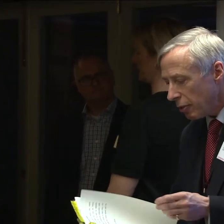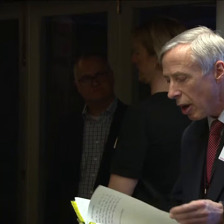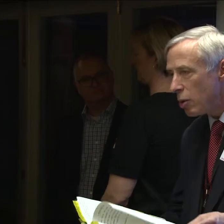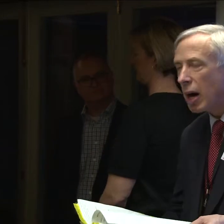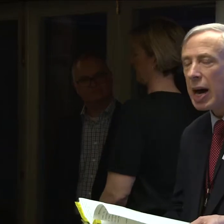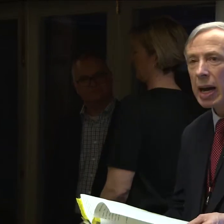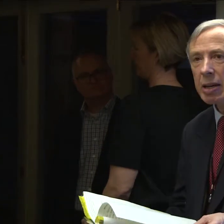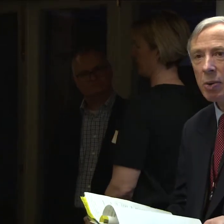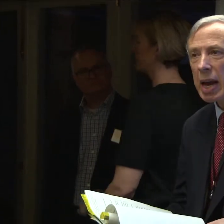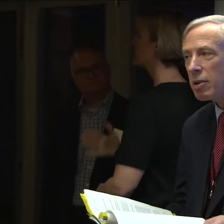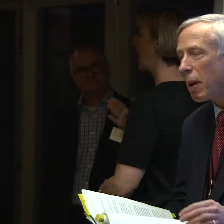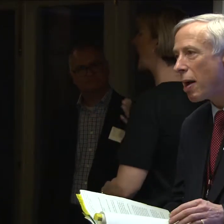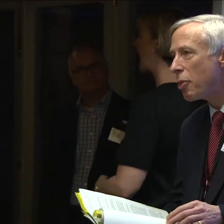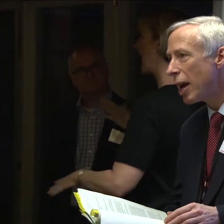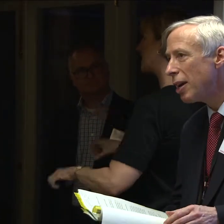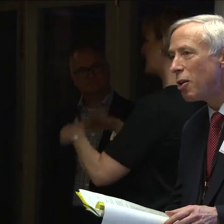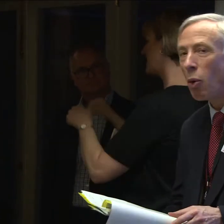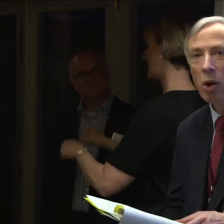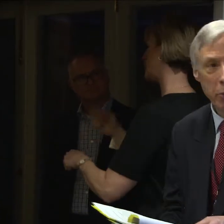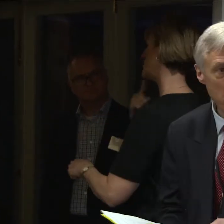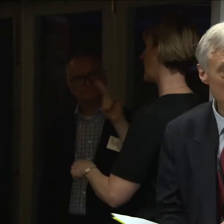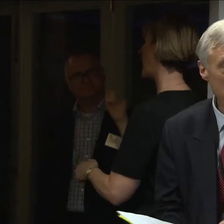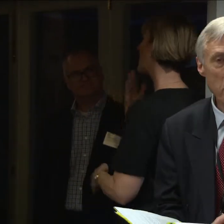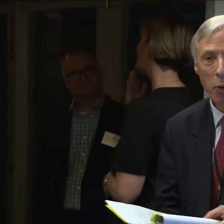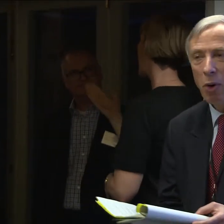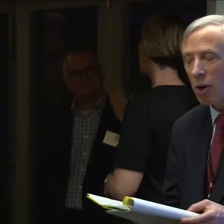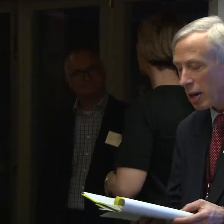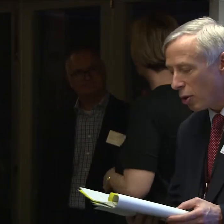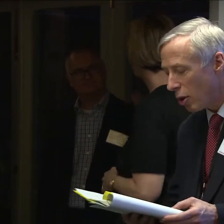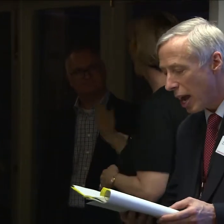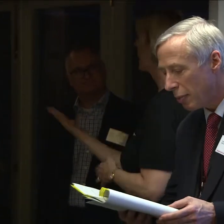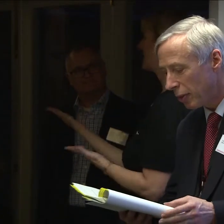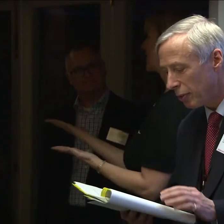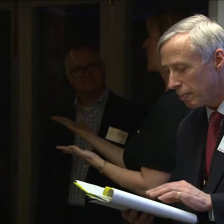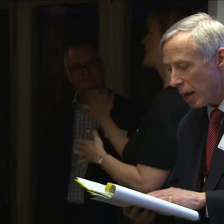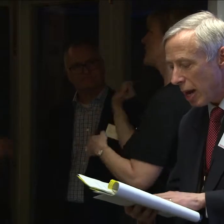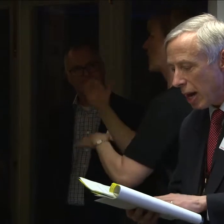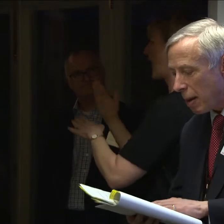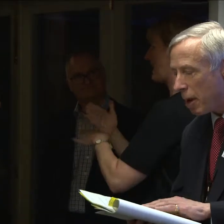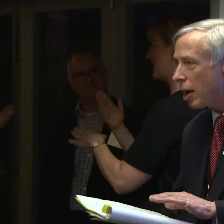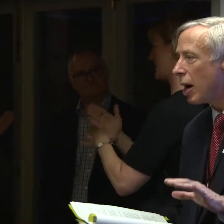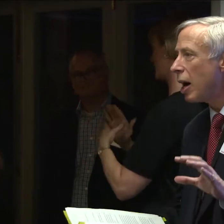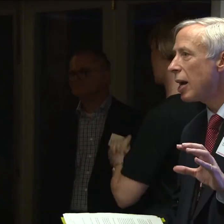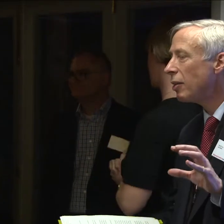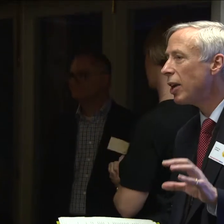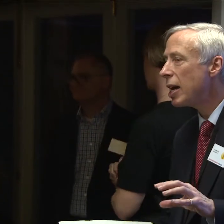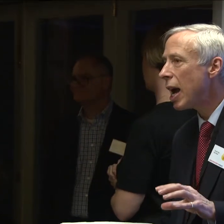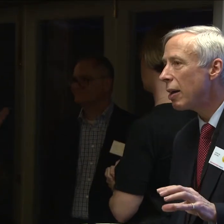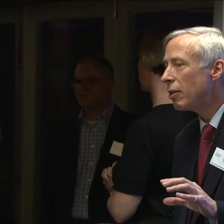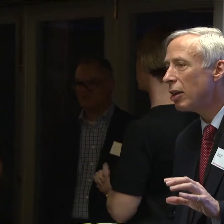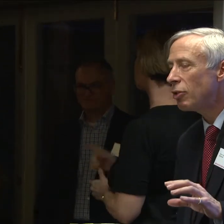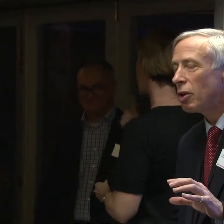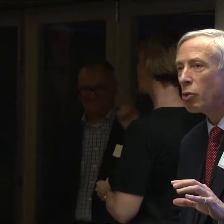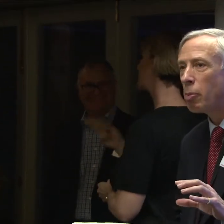So I'd like to end by thanking all of you for your efforts. And I say